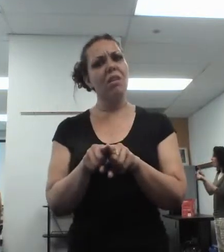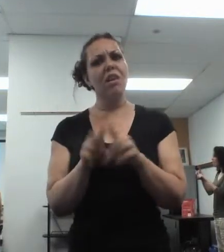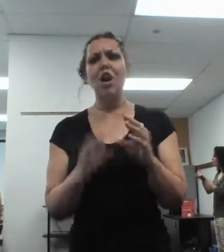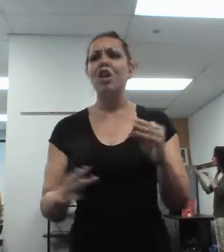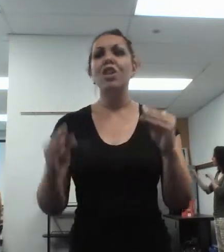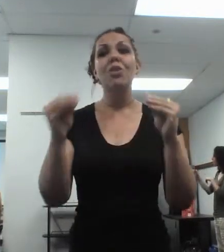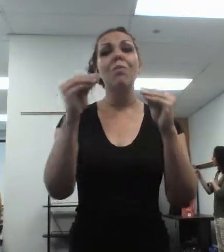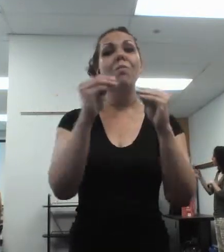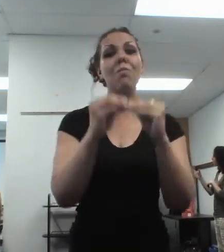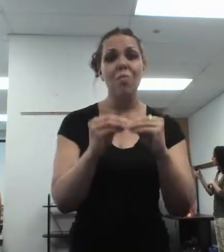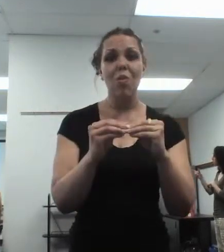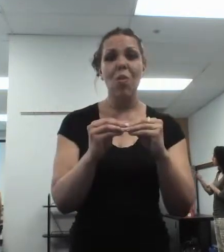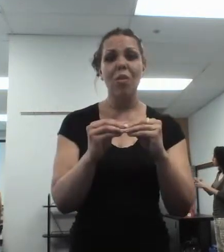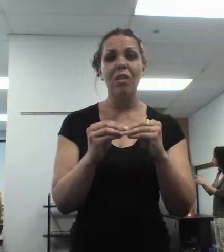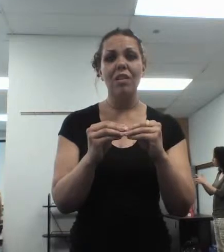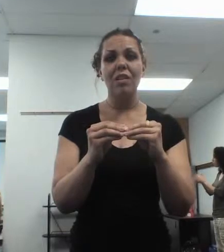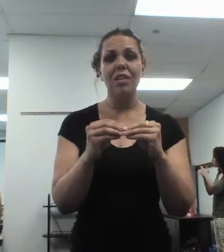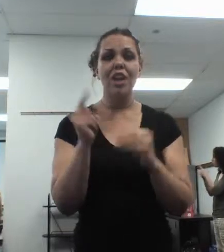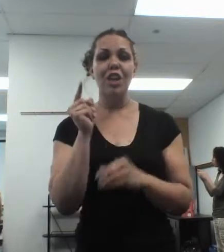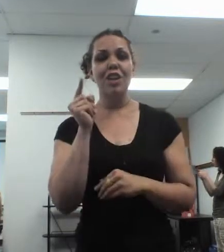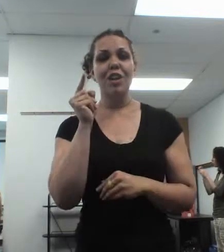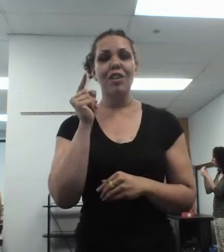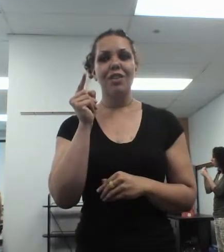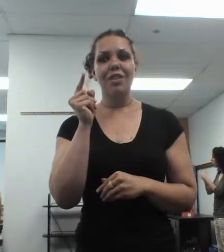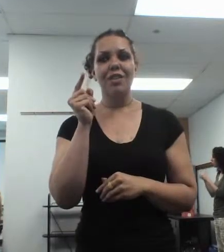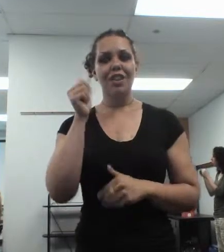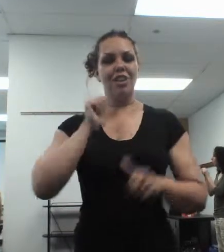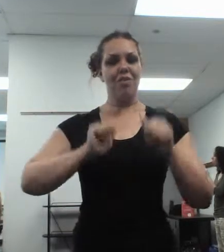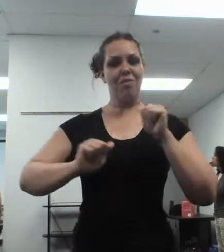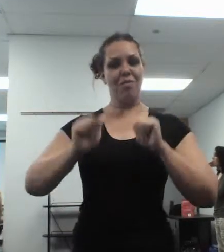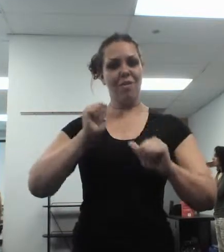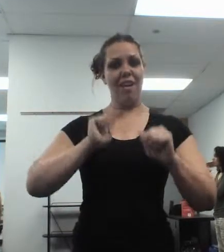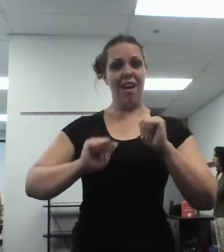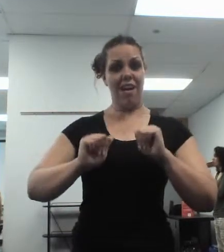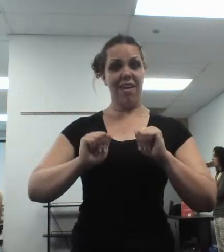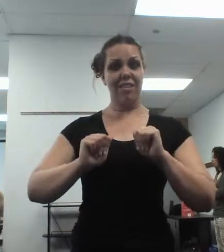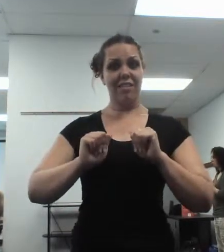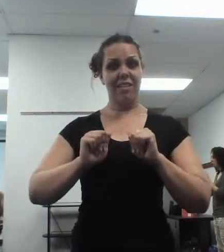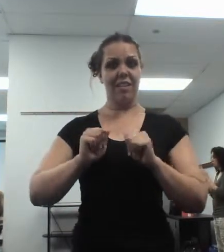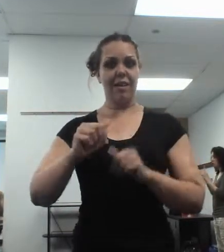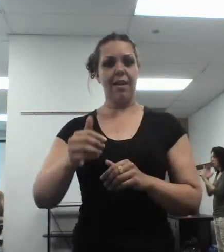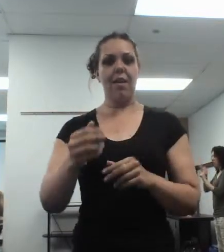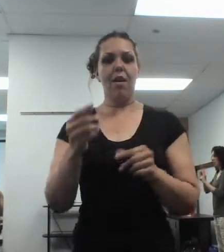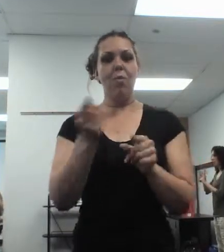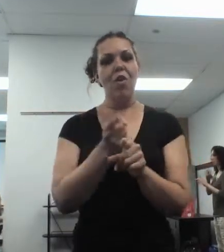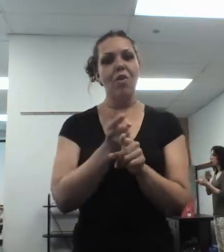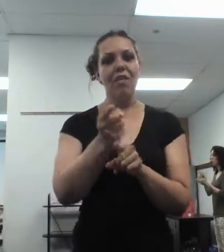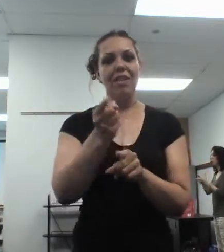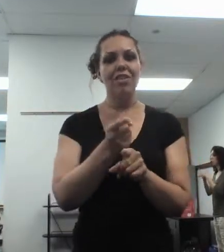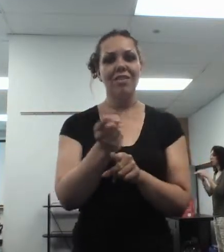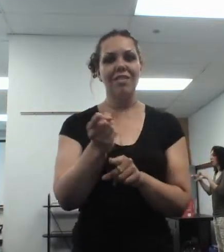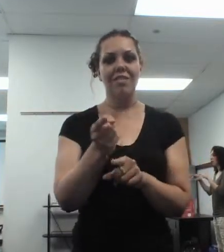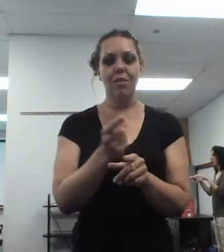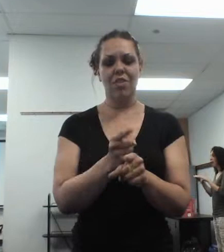interpreting persona, the more you're going to start acting like a professional interpreter. So even if you don't feel